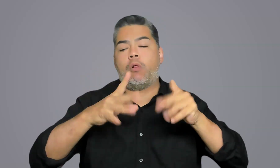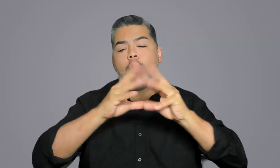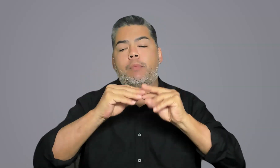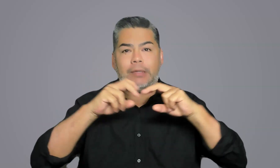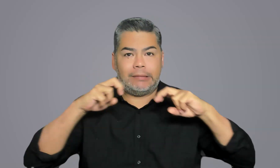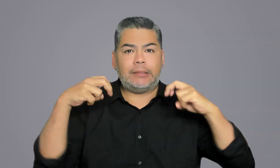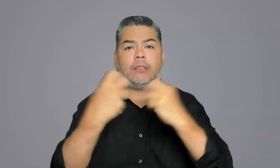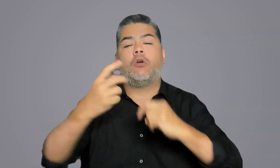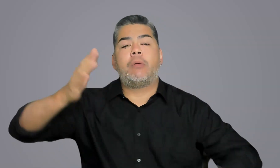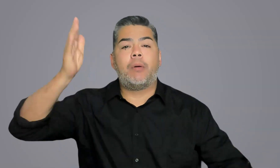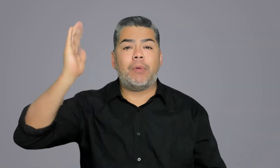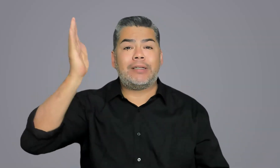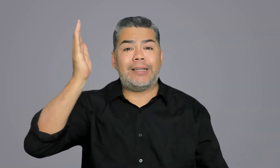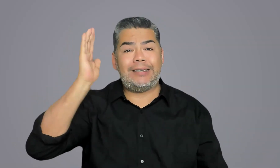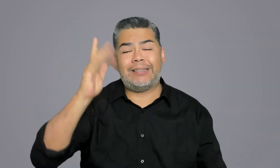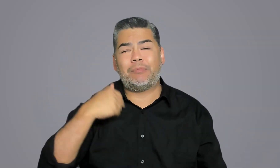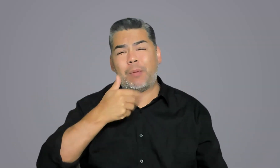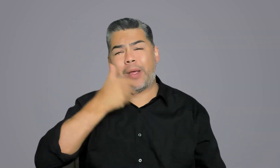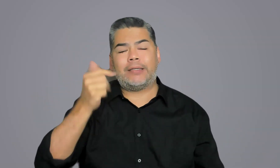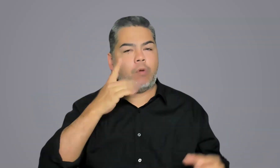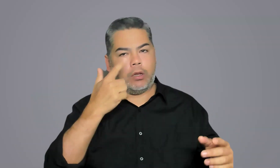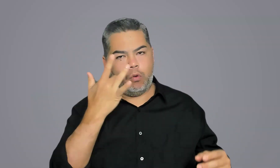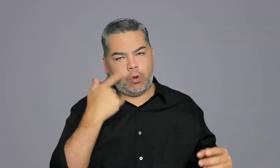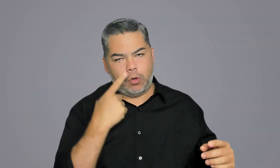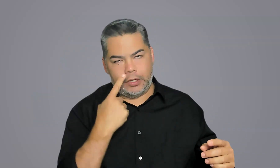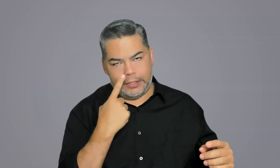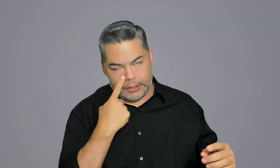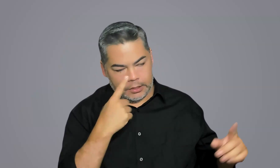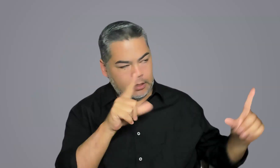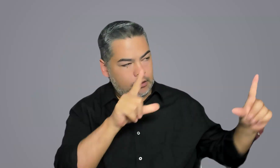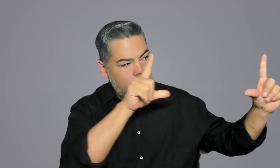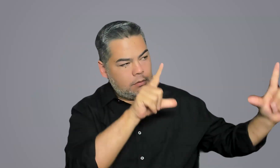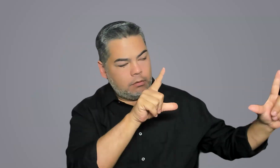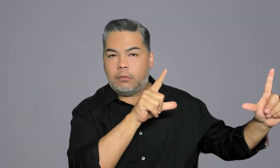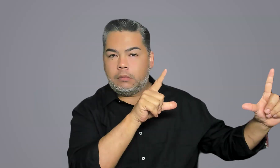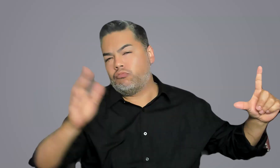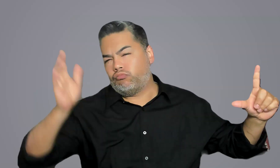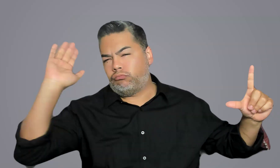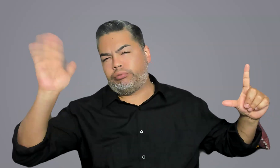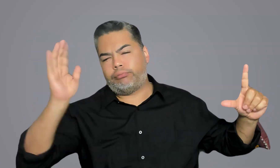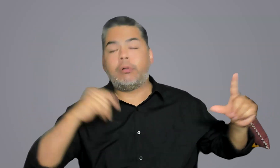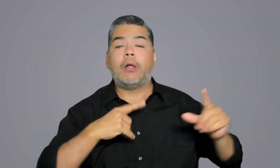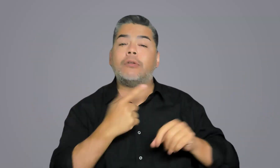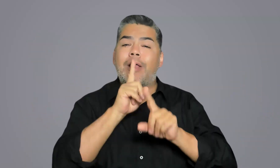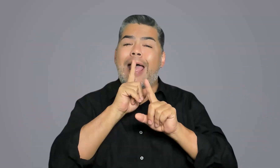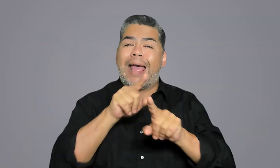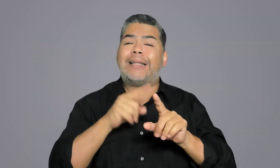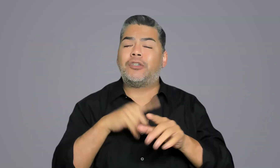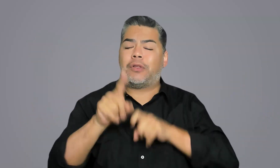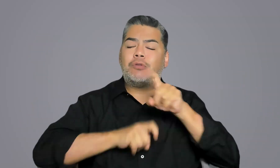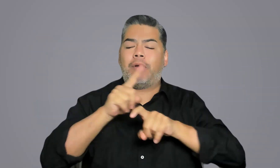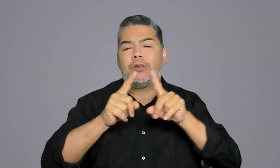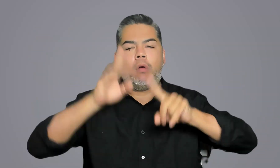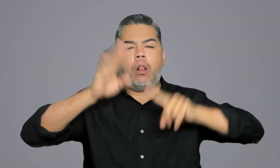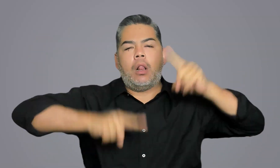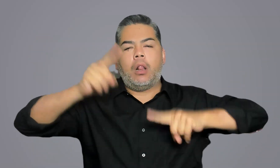presentation works, you want something on the screen that's visual. The answer to those questions will always vary, but it's really important that you consider those answers